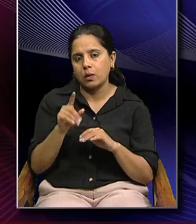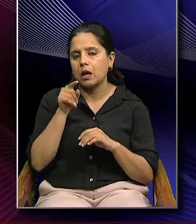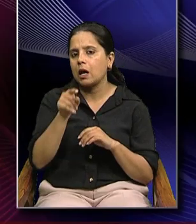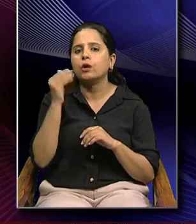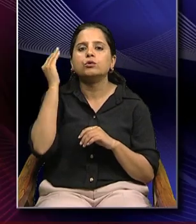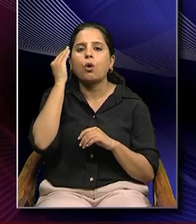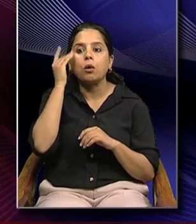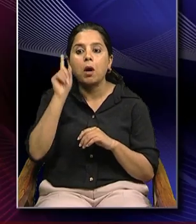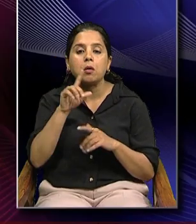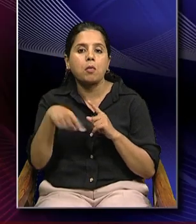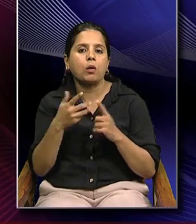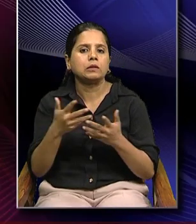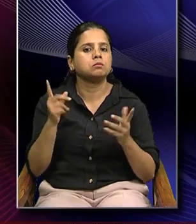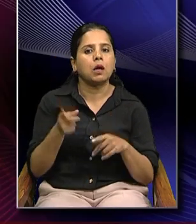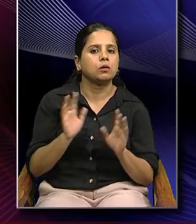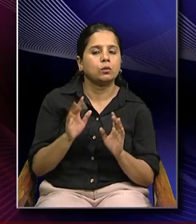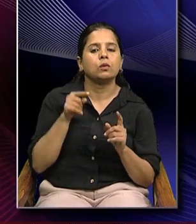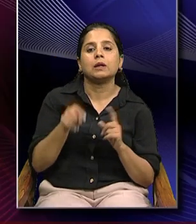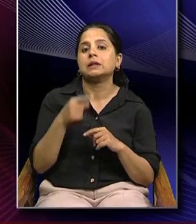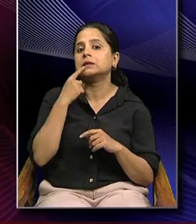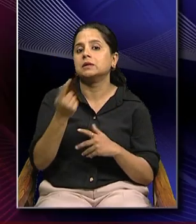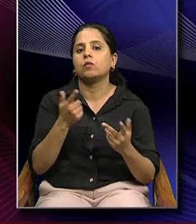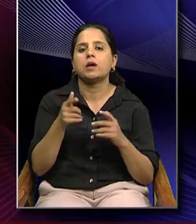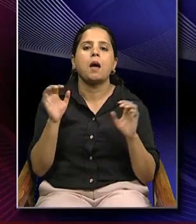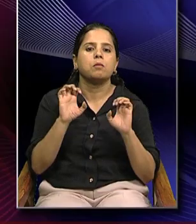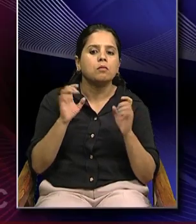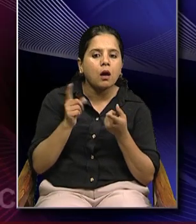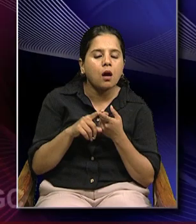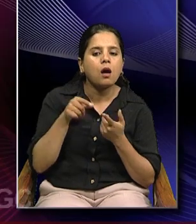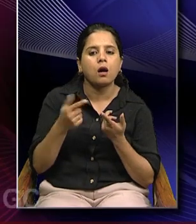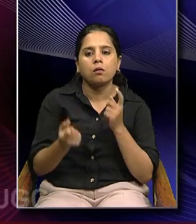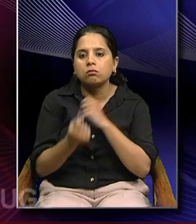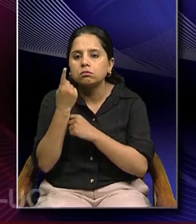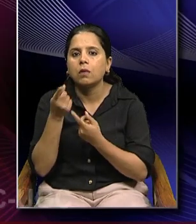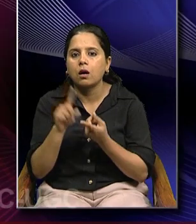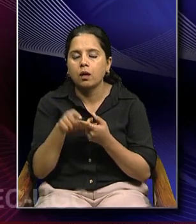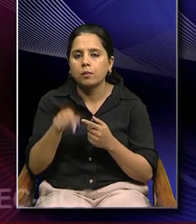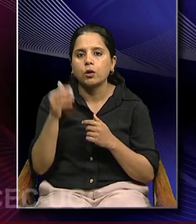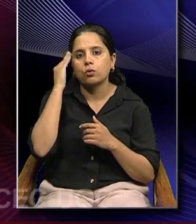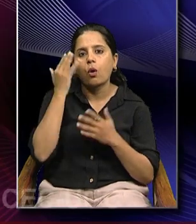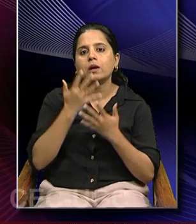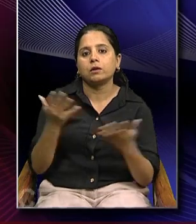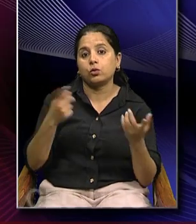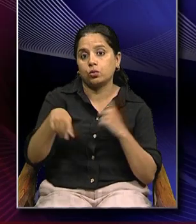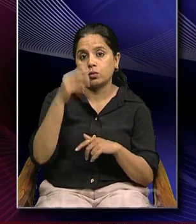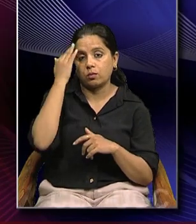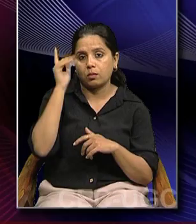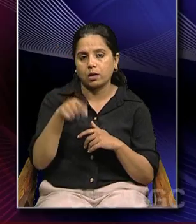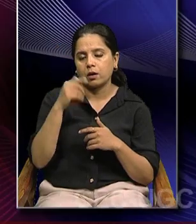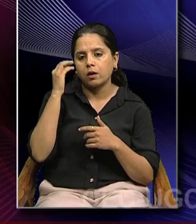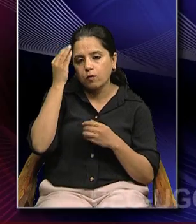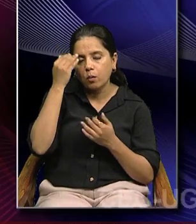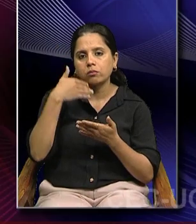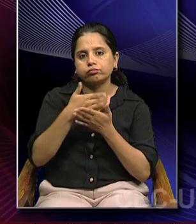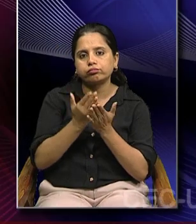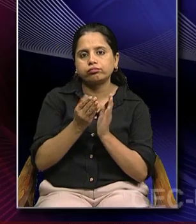knowledge about a product. So, here comes the emergence of knowledge products, where you are supposed to disseminate the